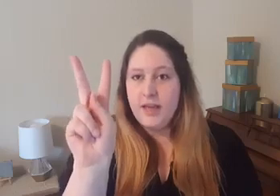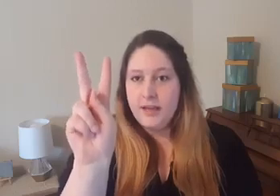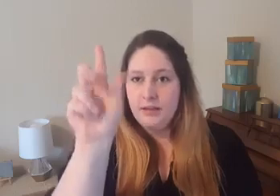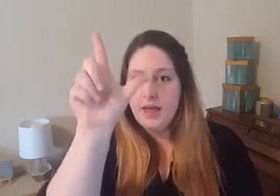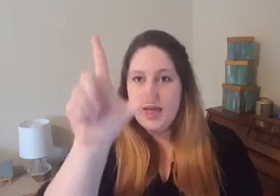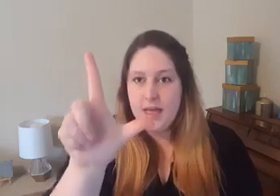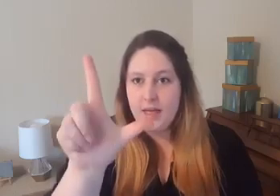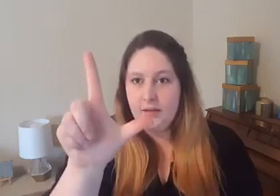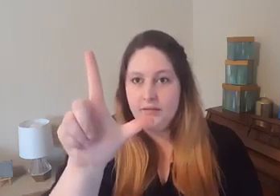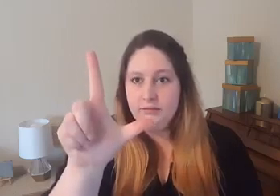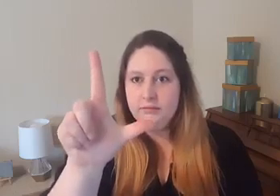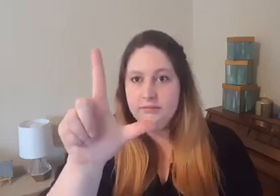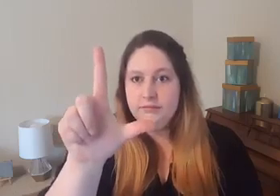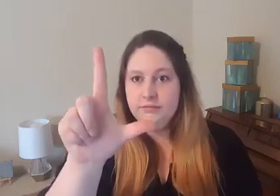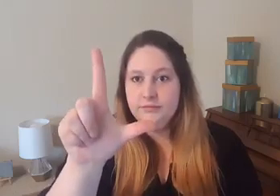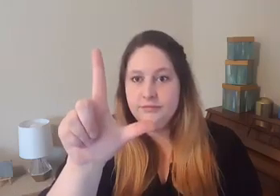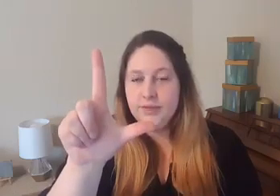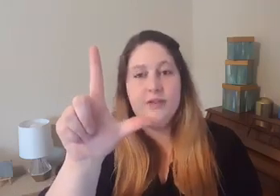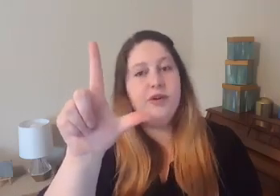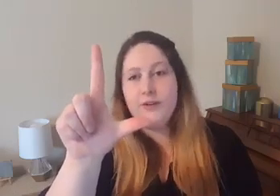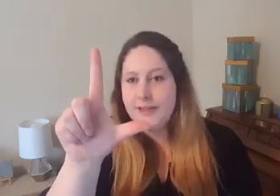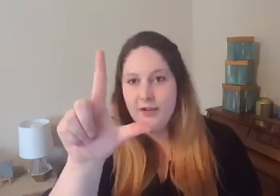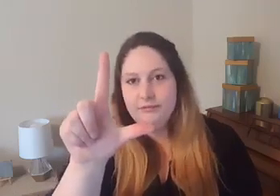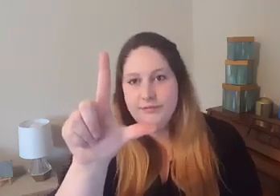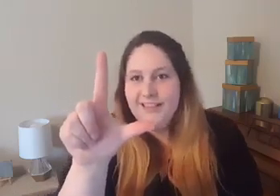K, L, everyone knows L,